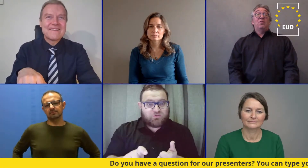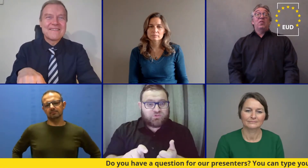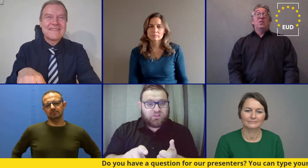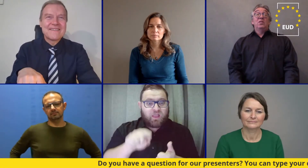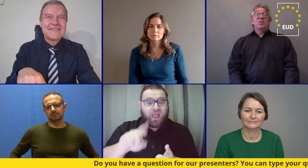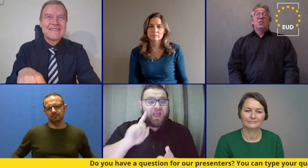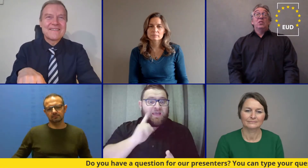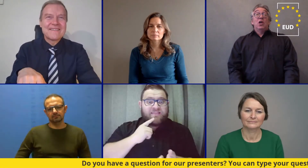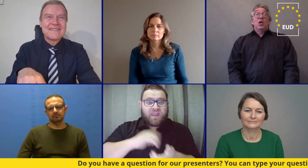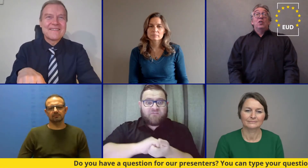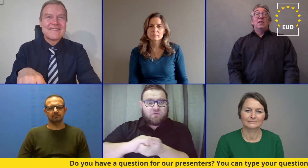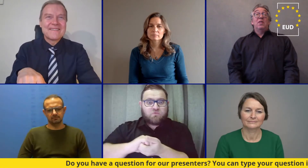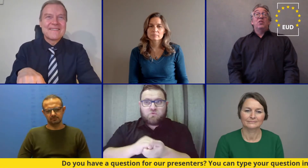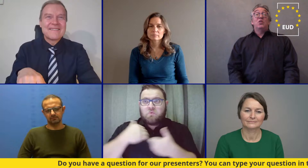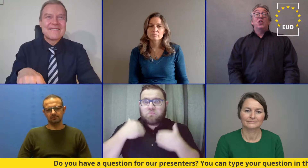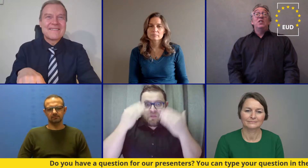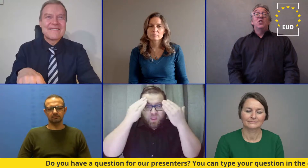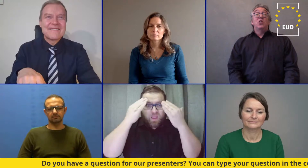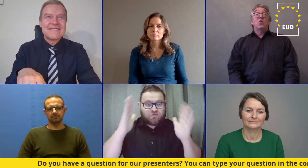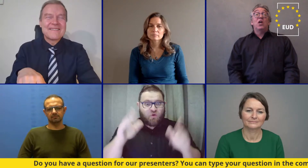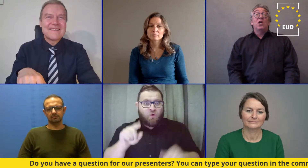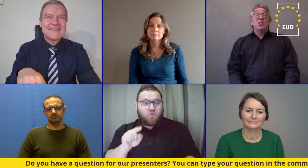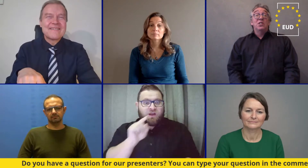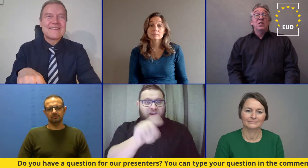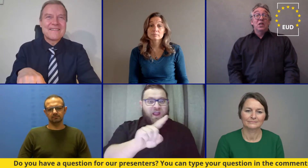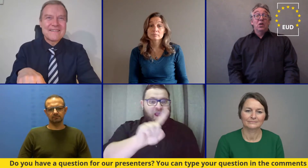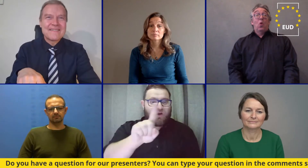often the deaf associations are not asked,